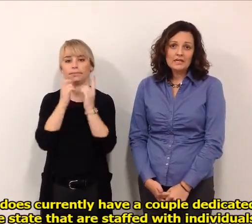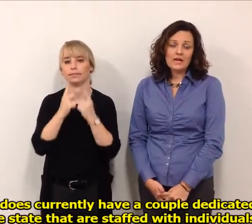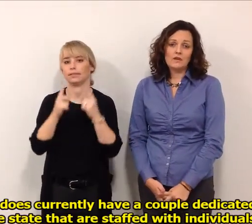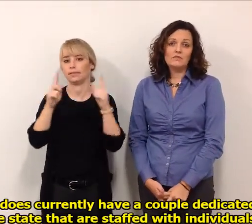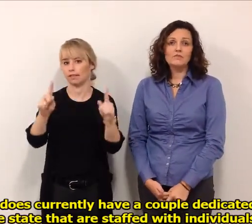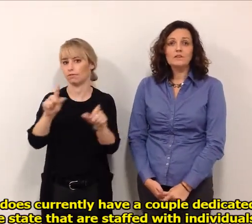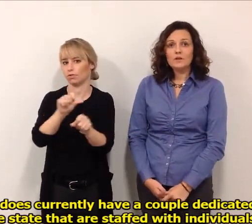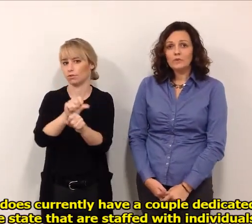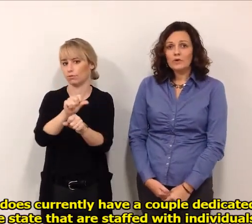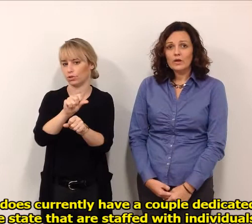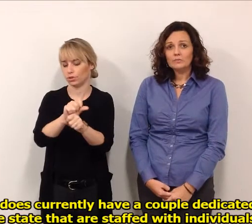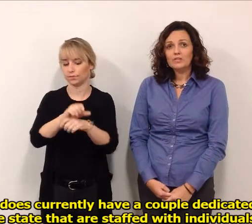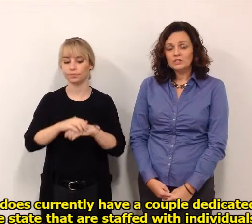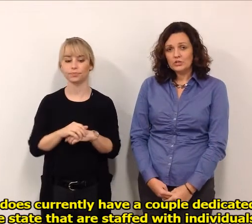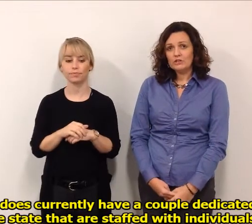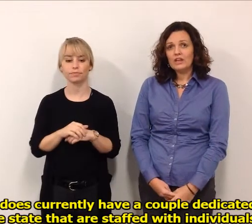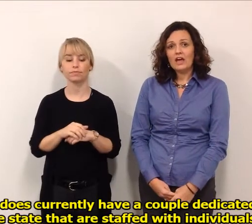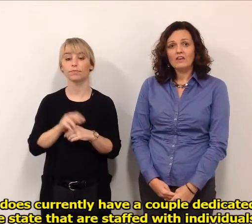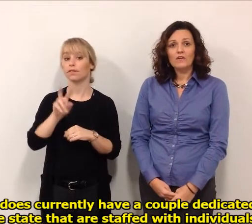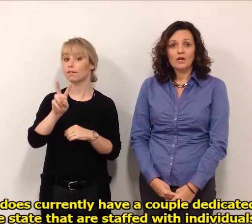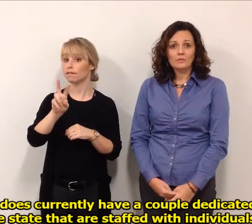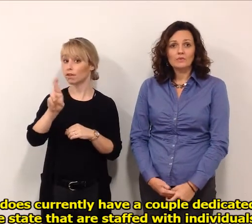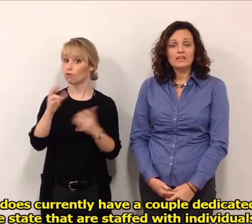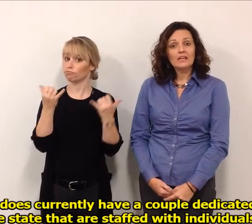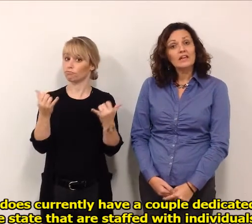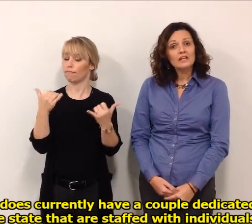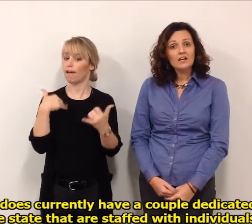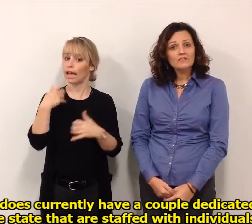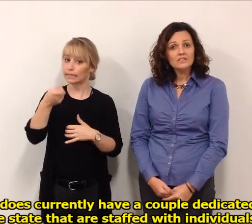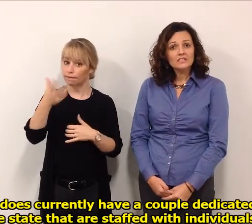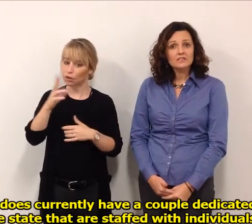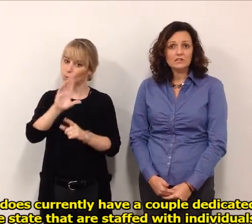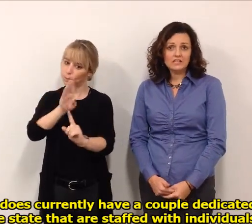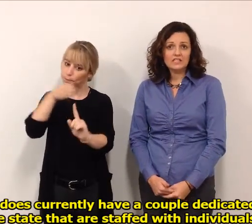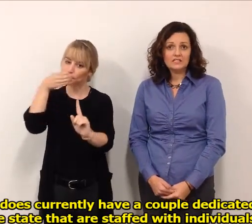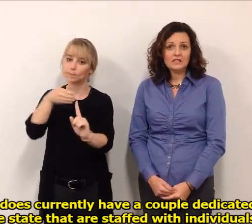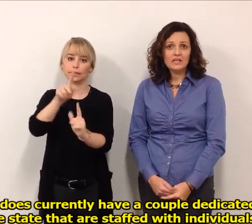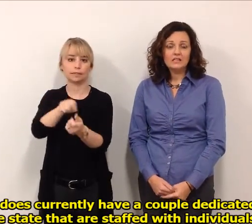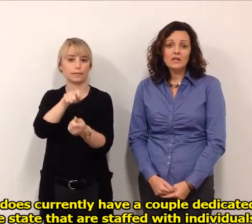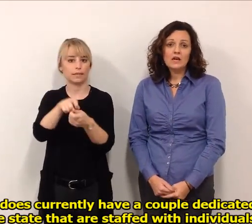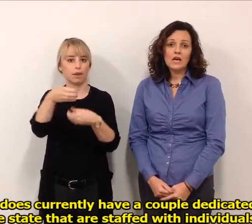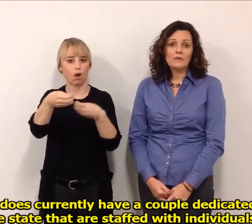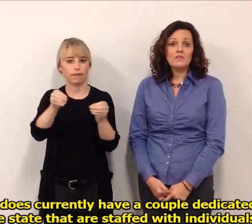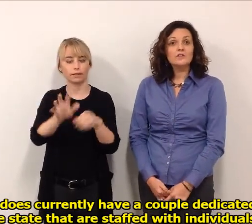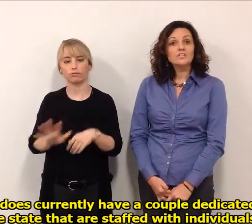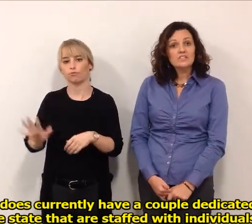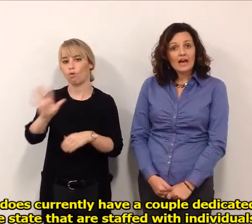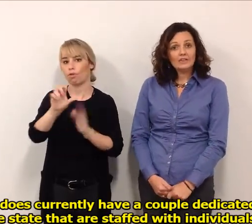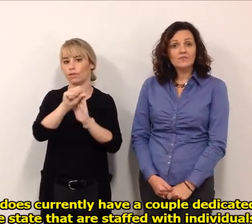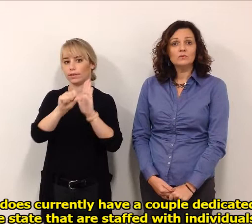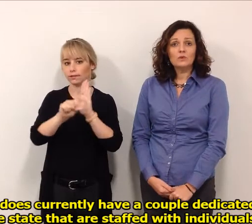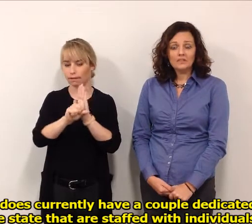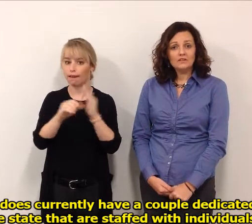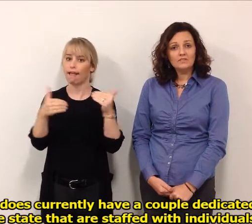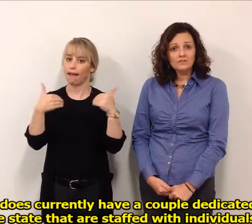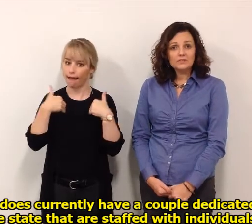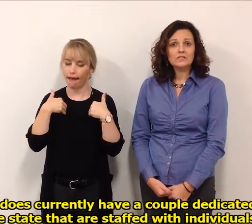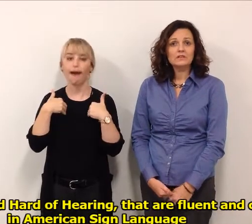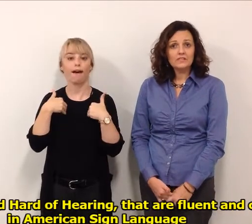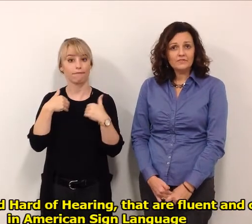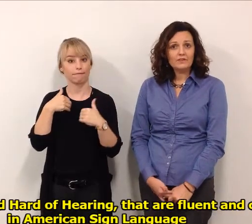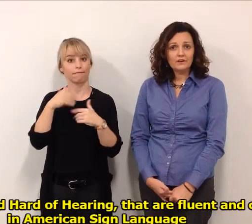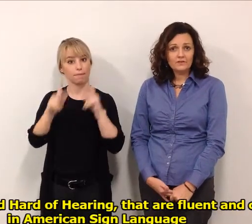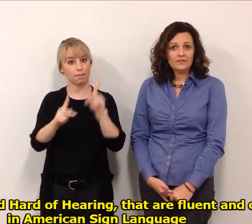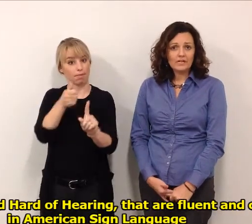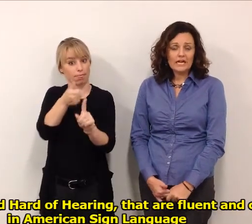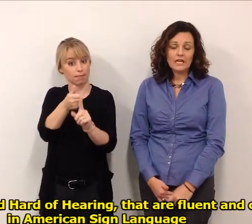workplace. The VR program does currently have a couple dedicated offices across the state that are staffed with individuals